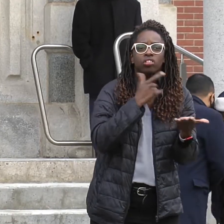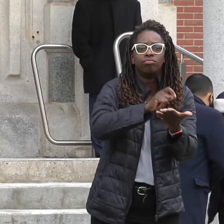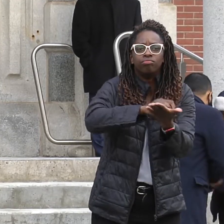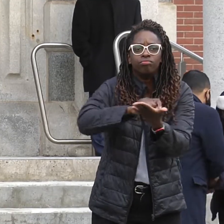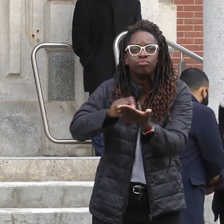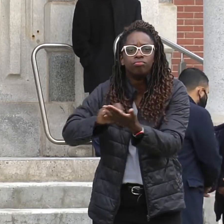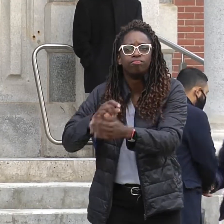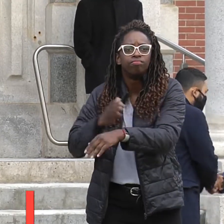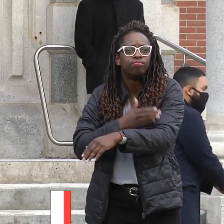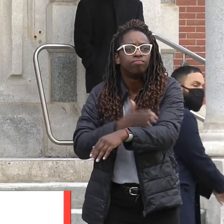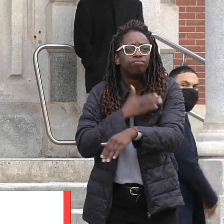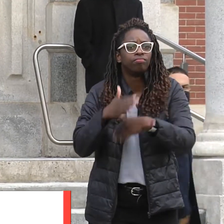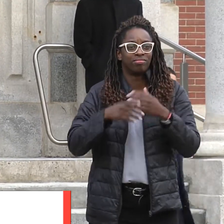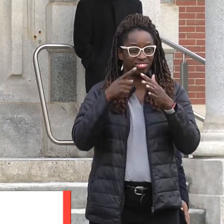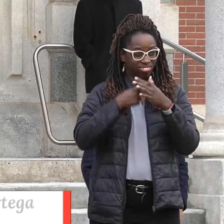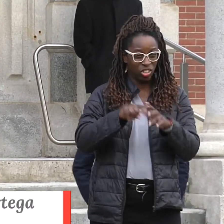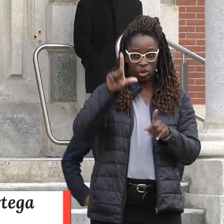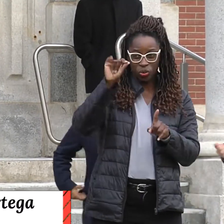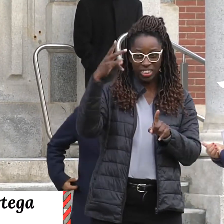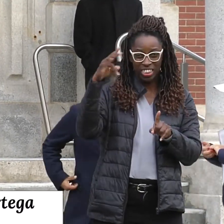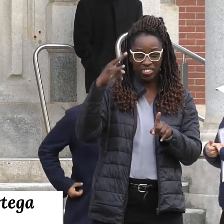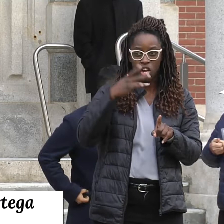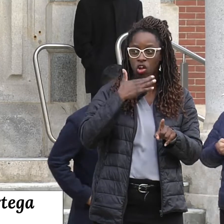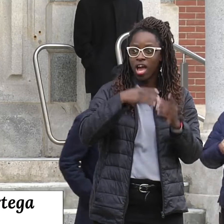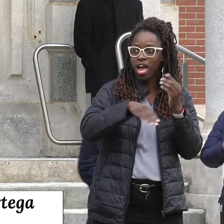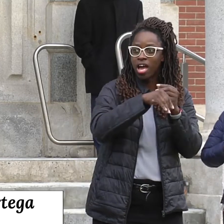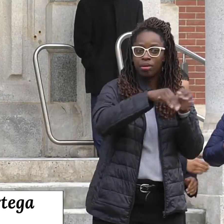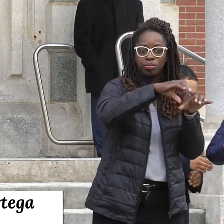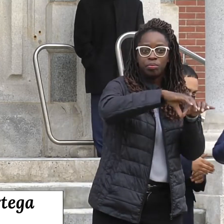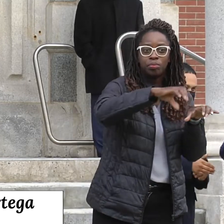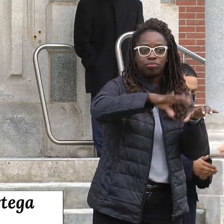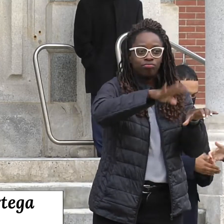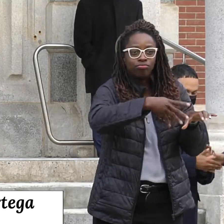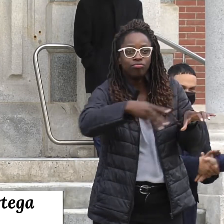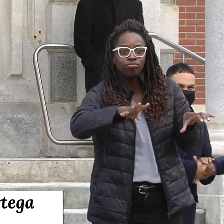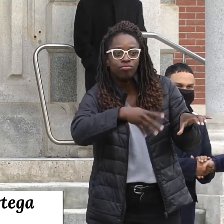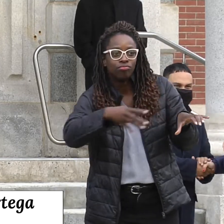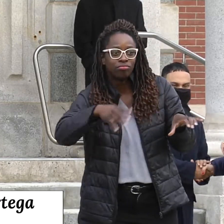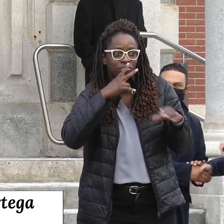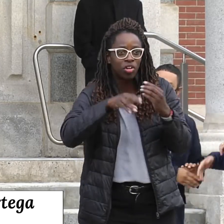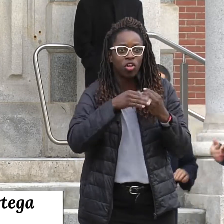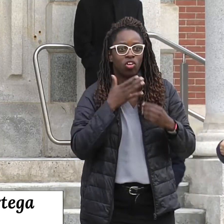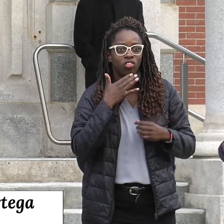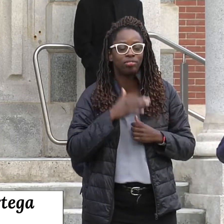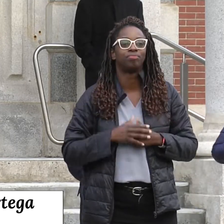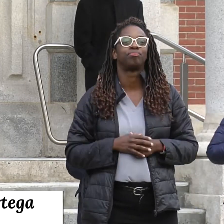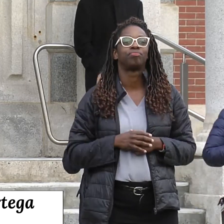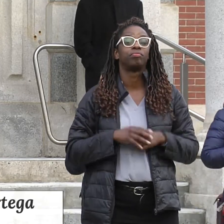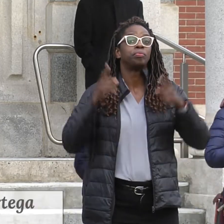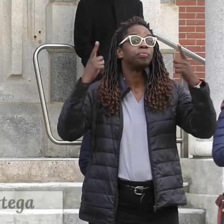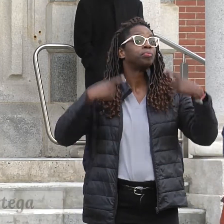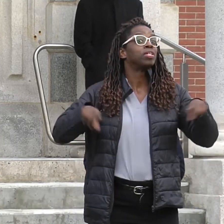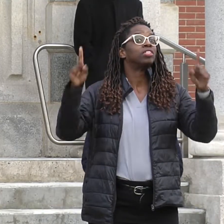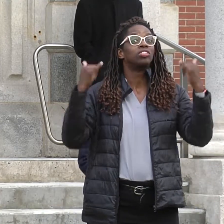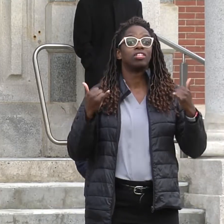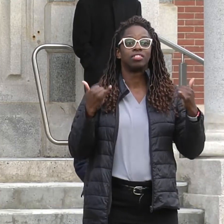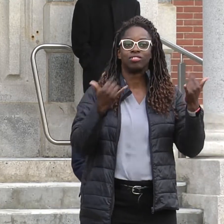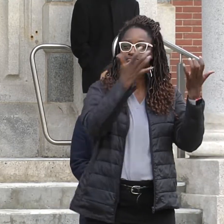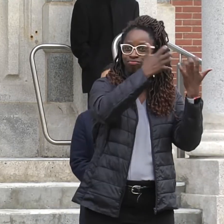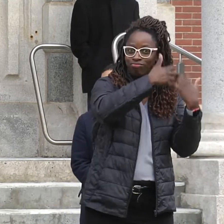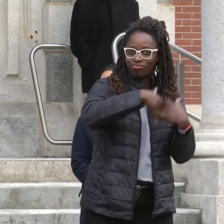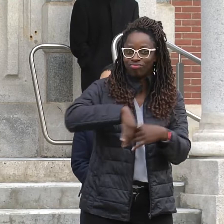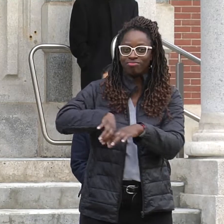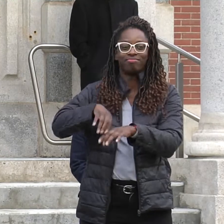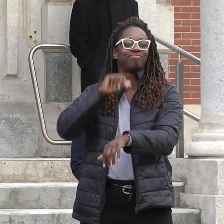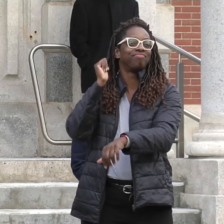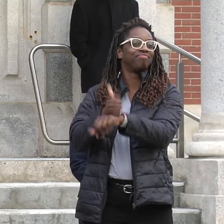so excited to finally welcome community members to see this artwork, interact with this final piece that we have here, especially for so many of you who are here who